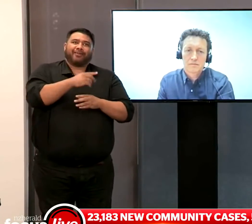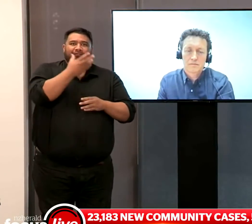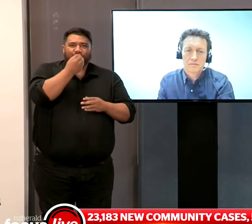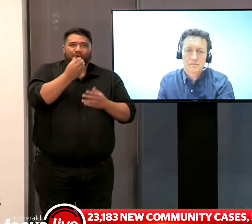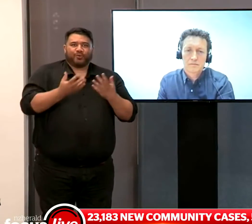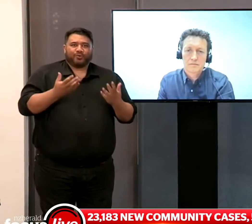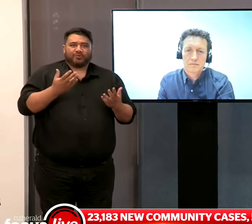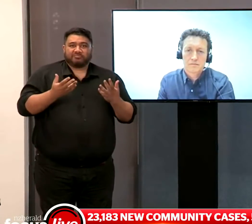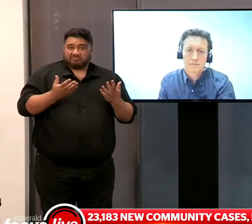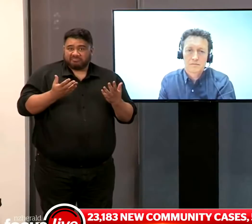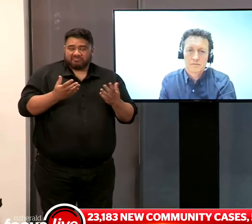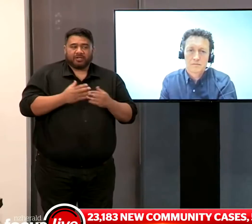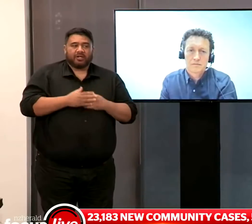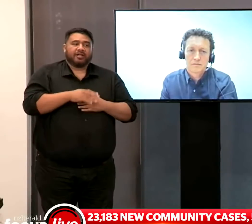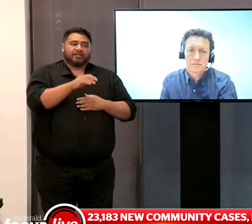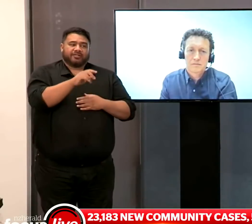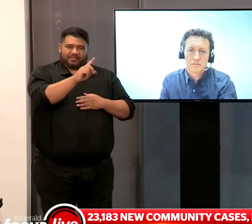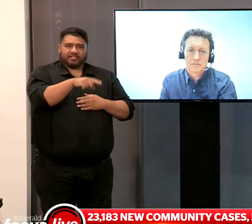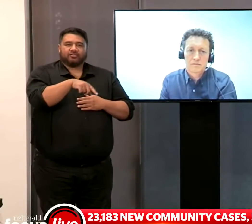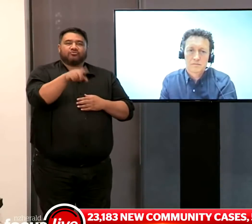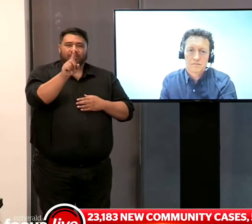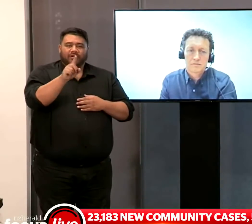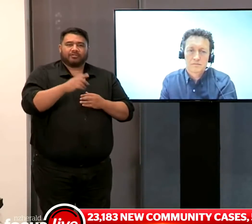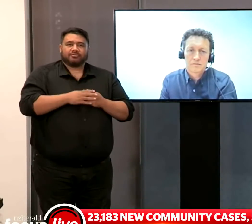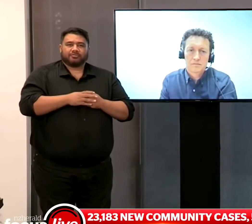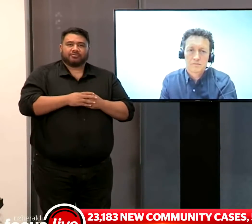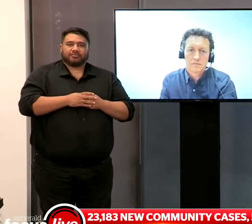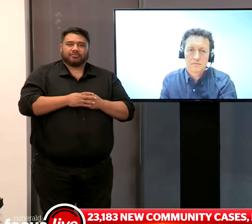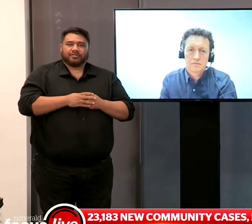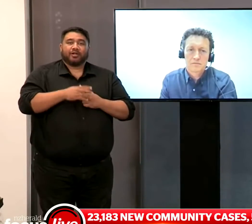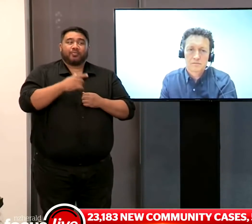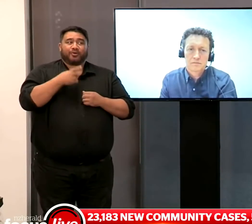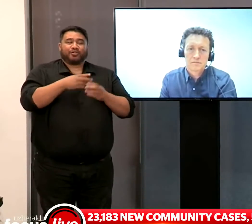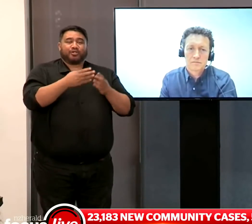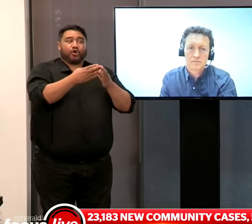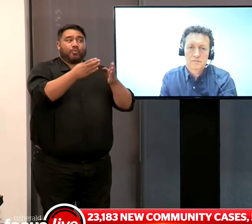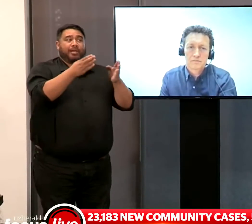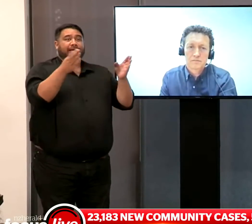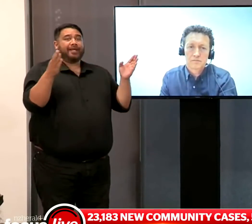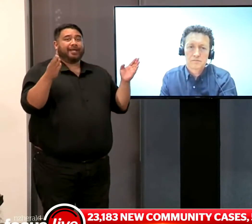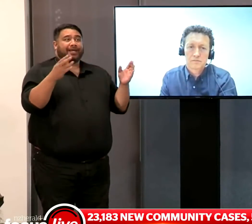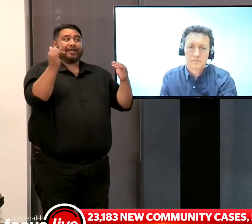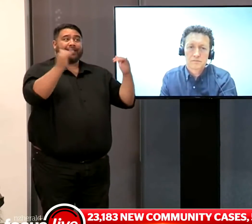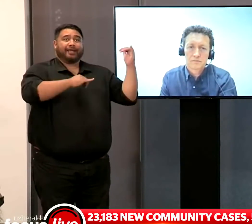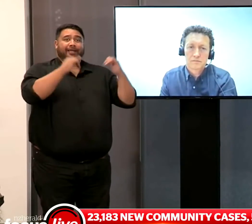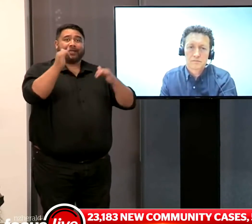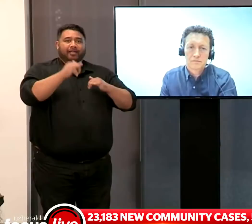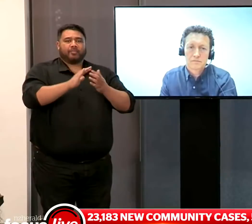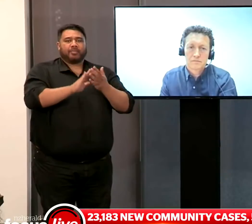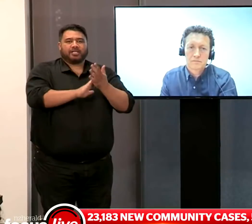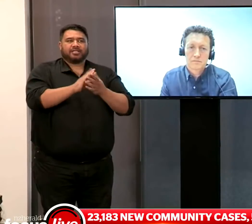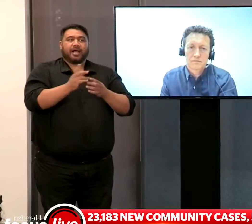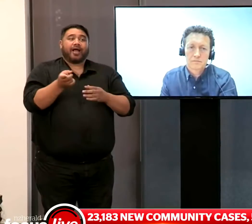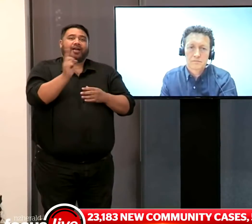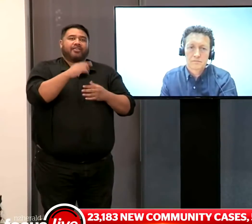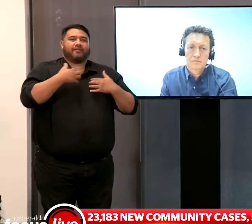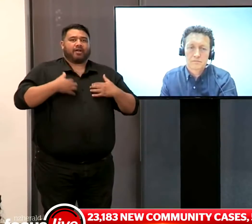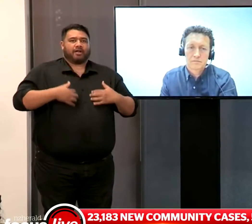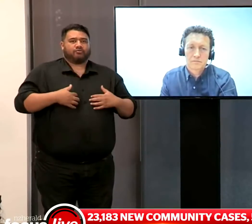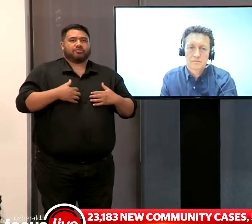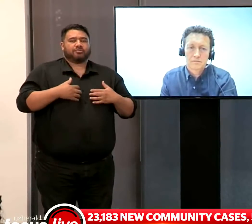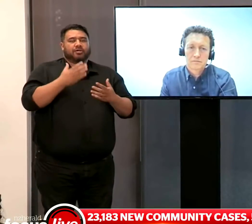well? Yes, correct. And with the border reopening, we will see other viruses, and almost